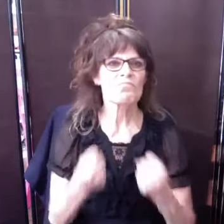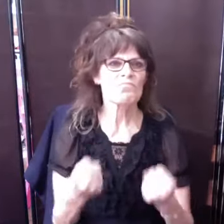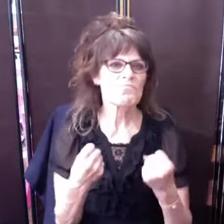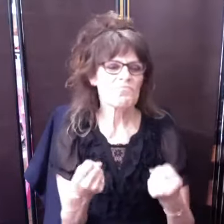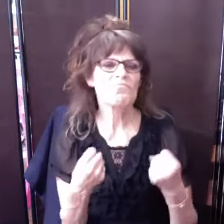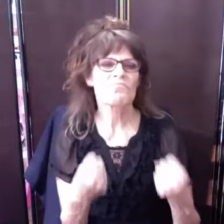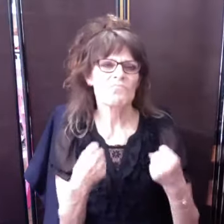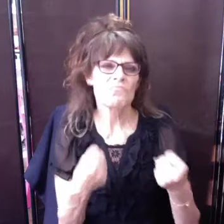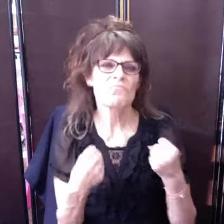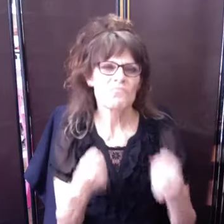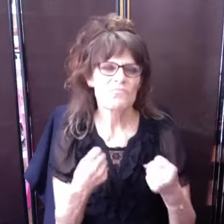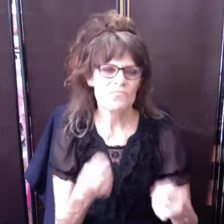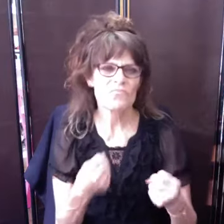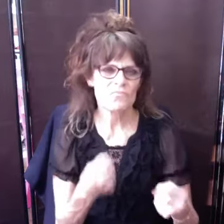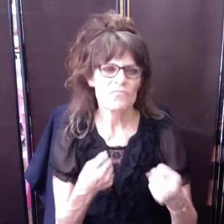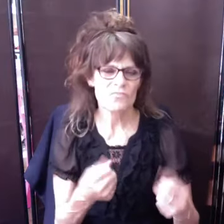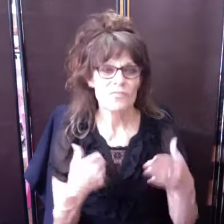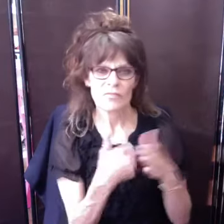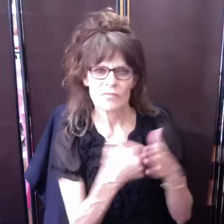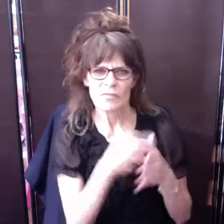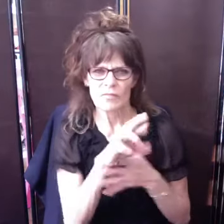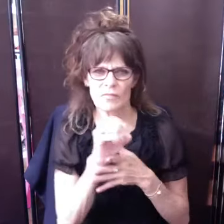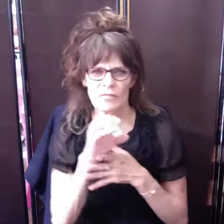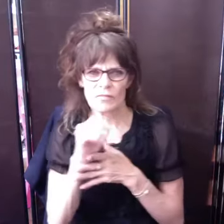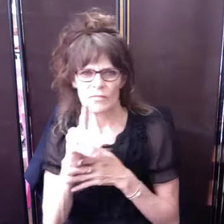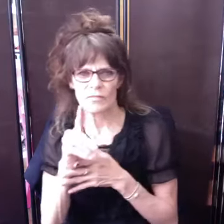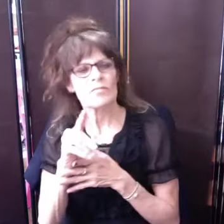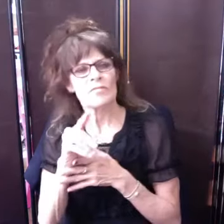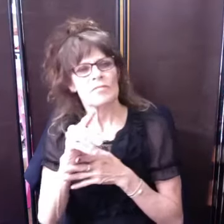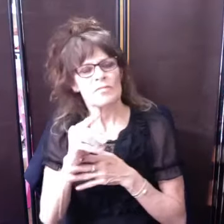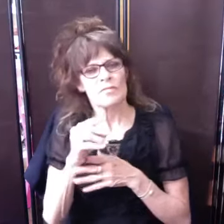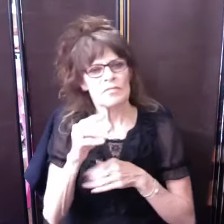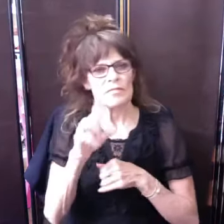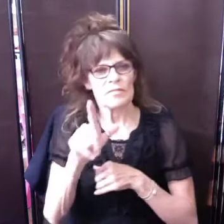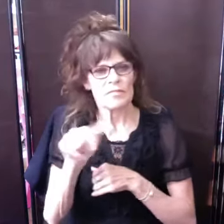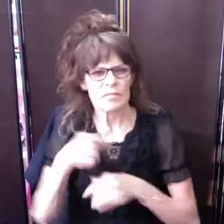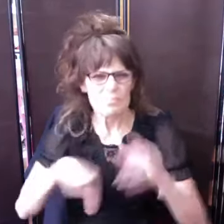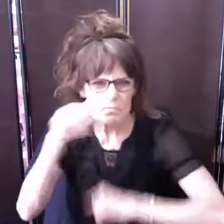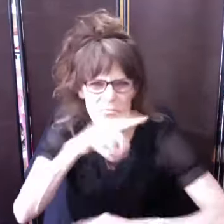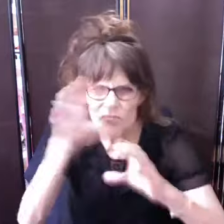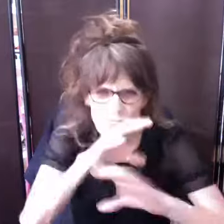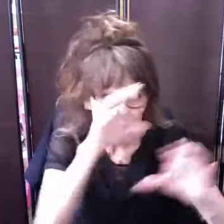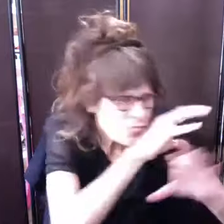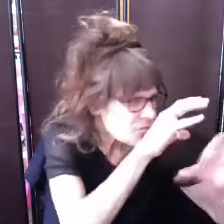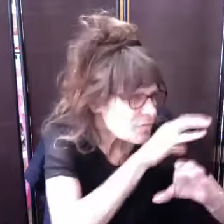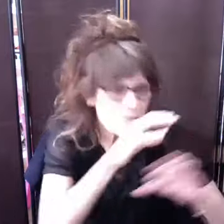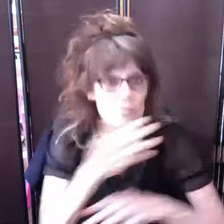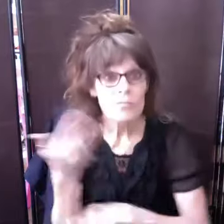there by White Rock Lake, where that big old house was, and we would look for them. And back then, they were commonly